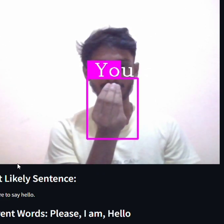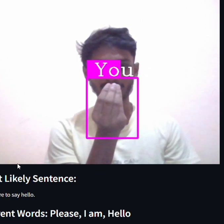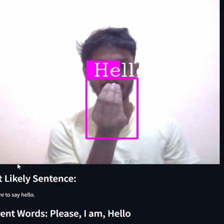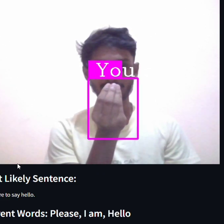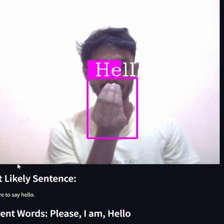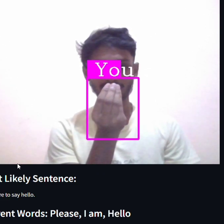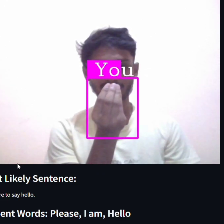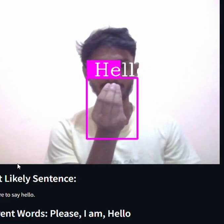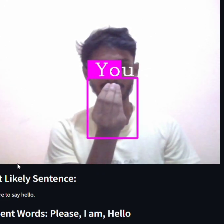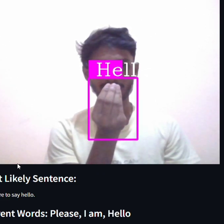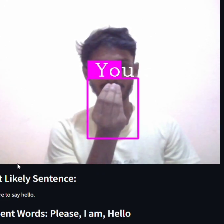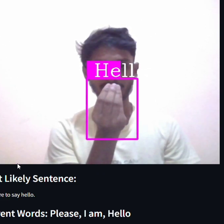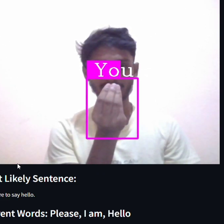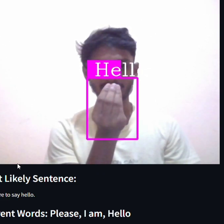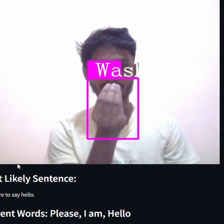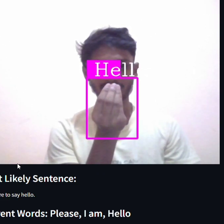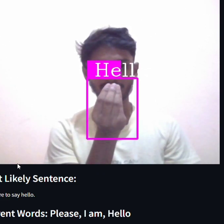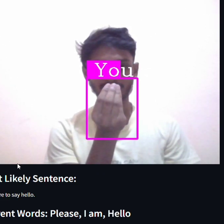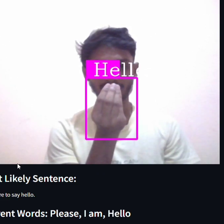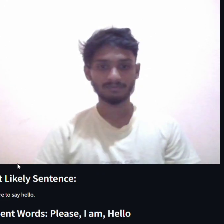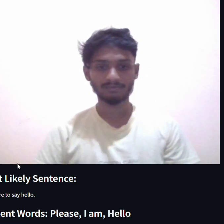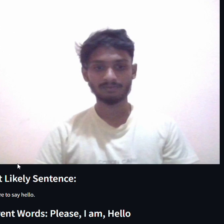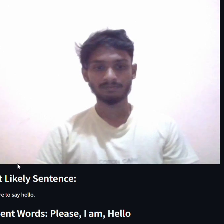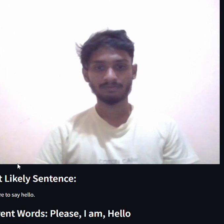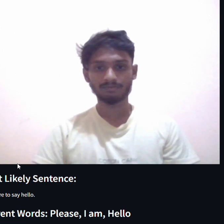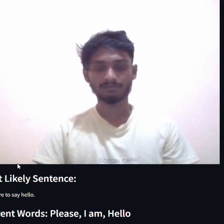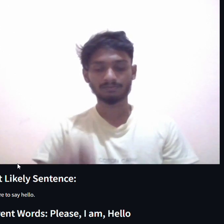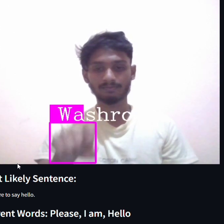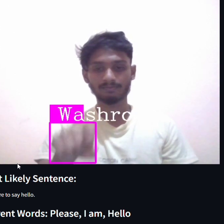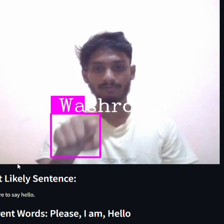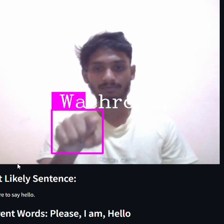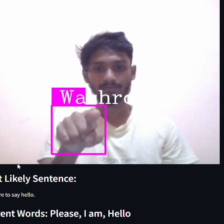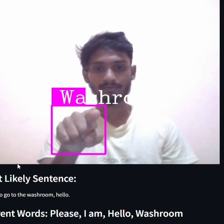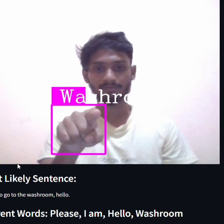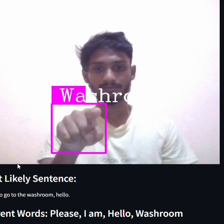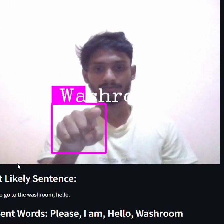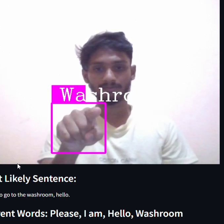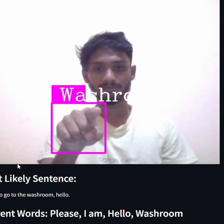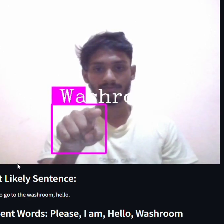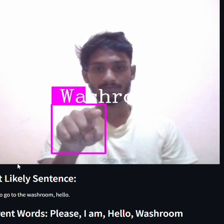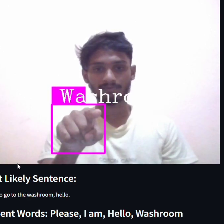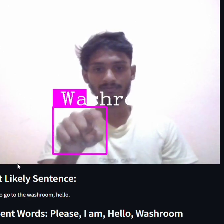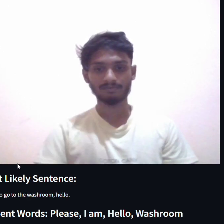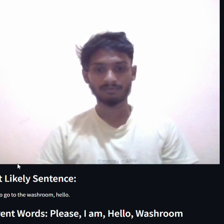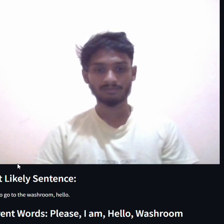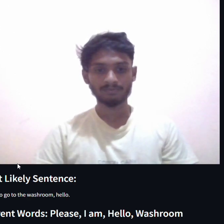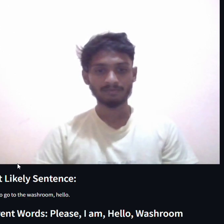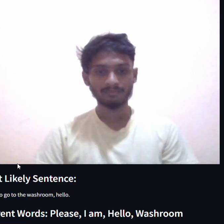tomorrow moving with the motion